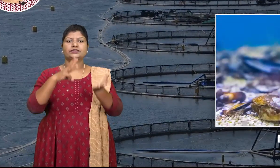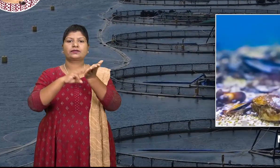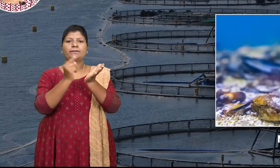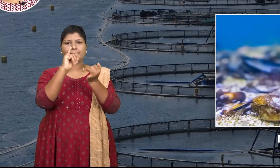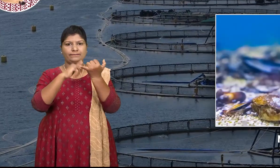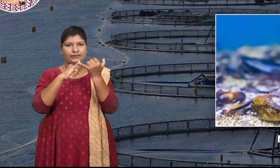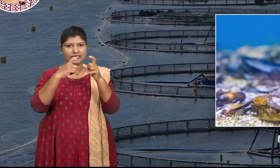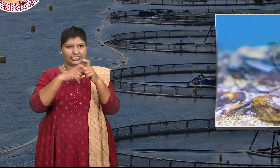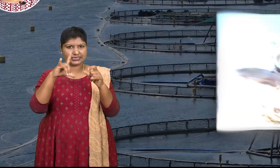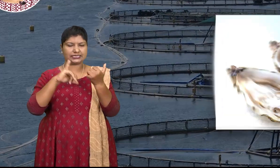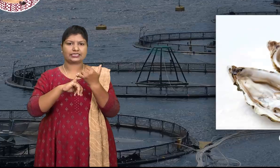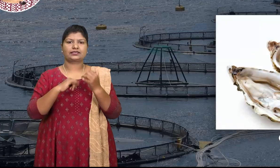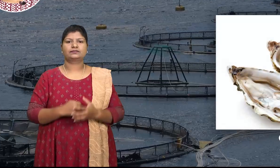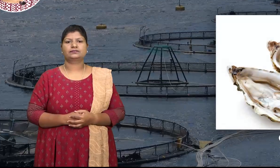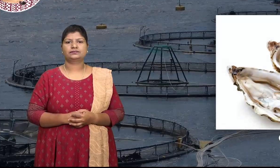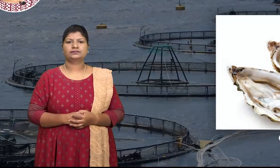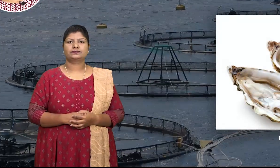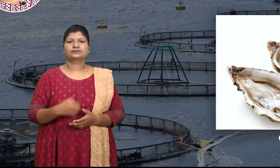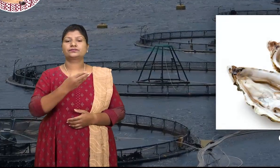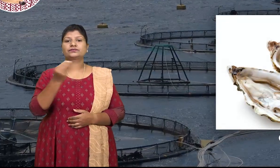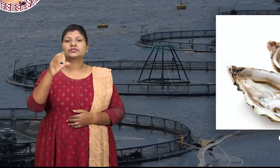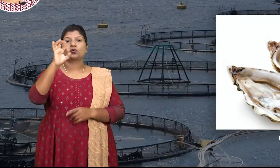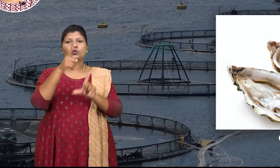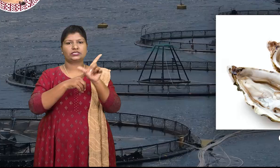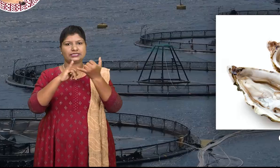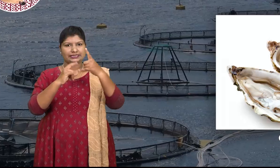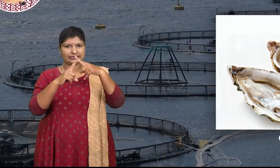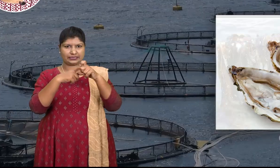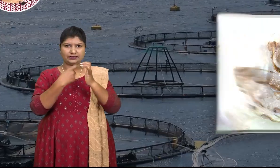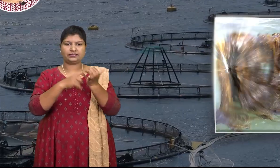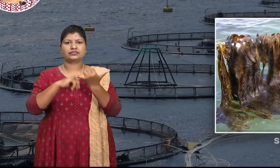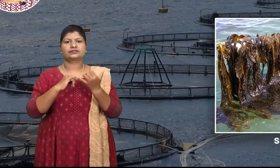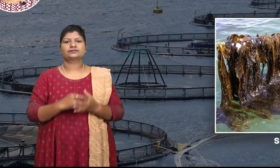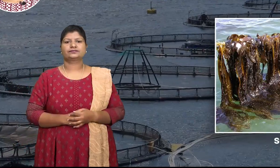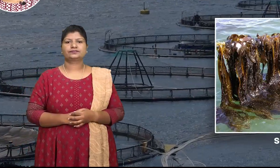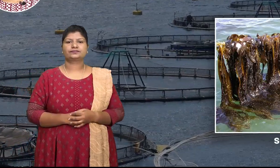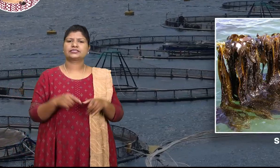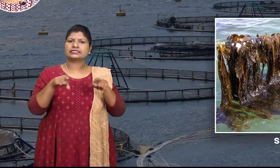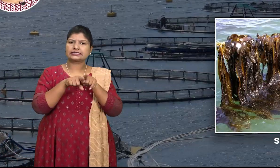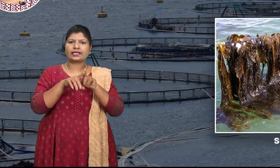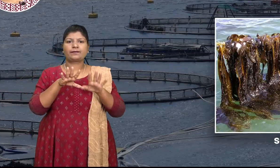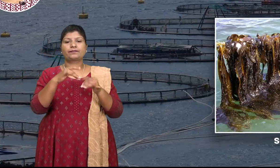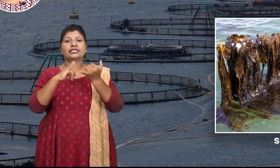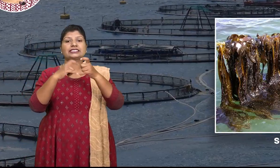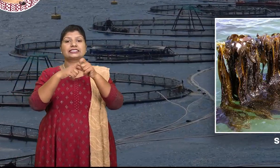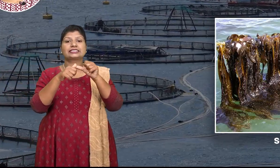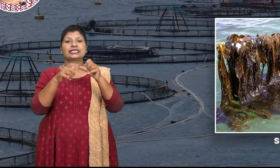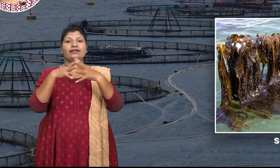mussels and oysters as well as